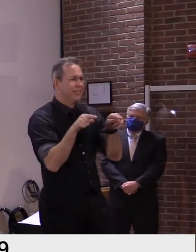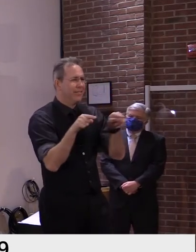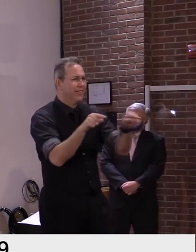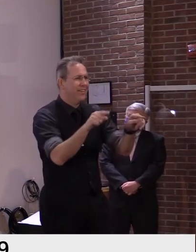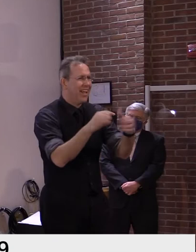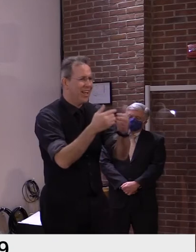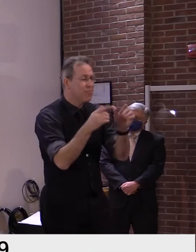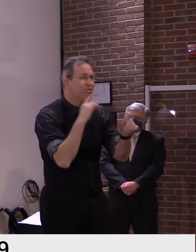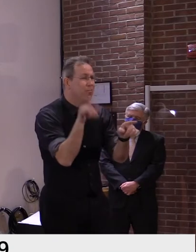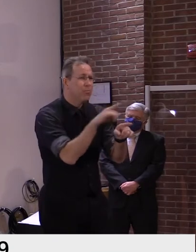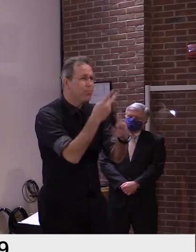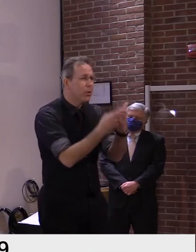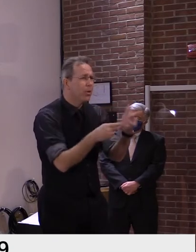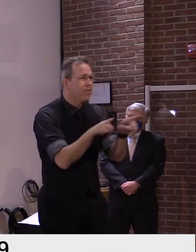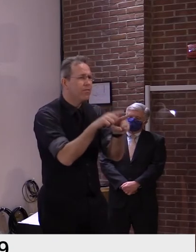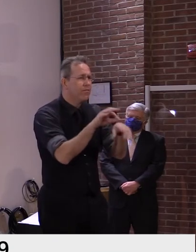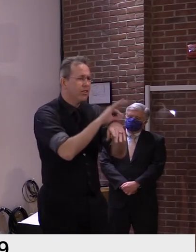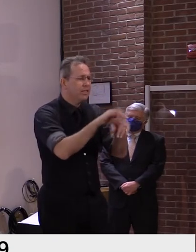probably abundant